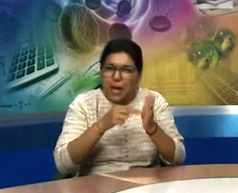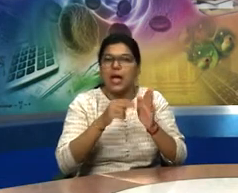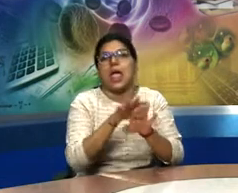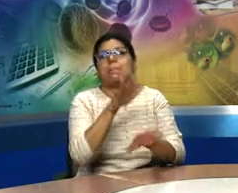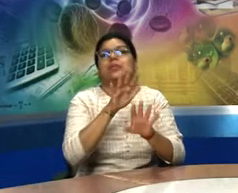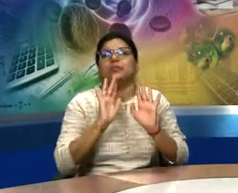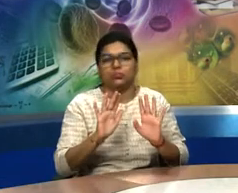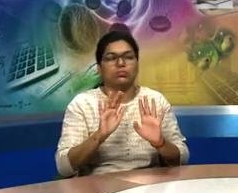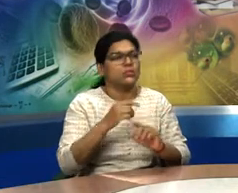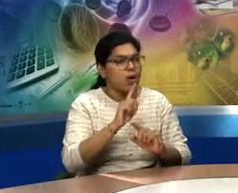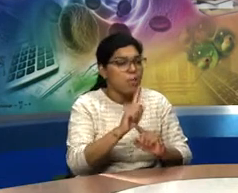option, but